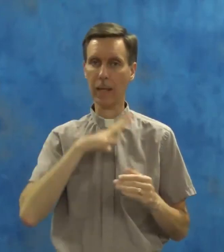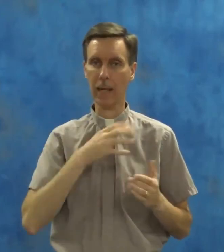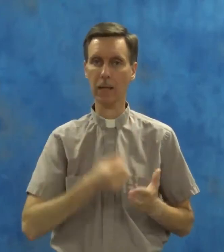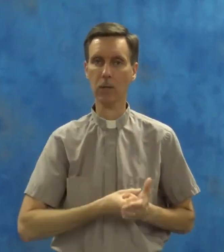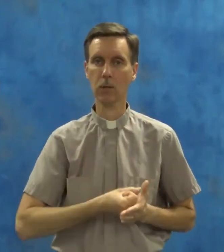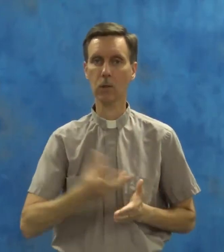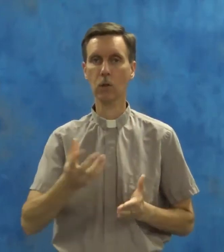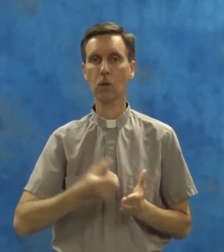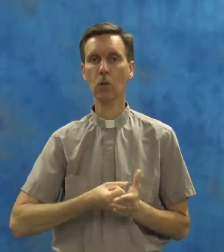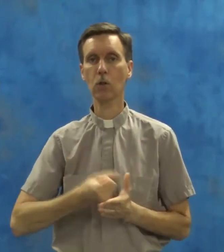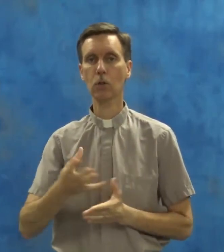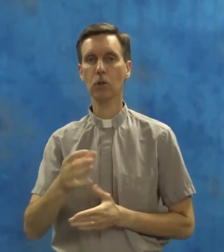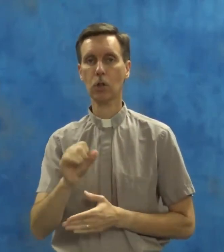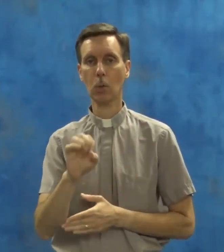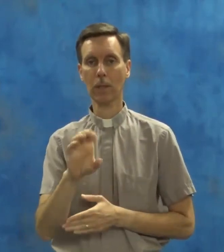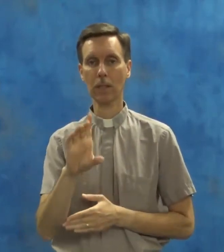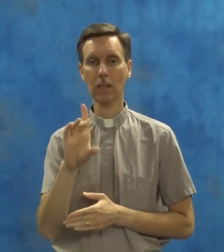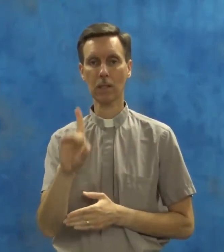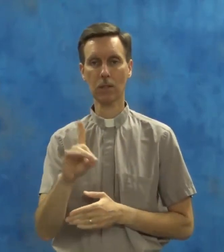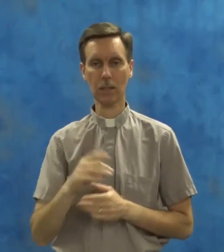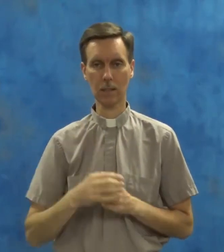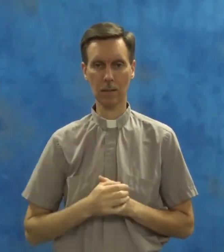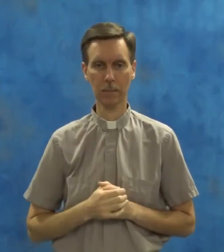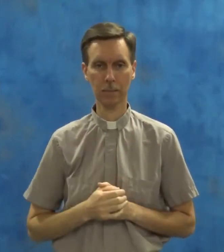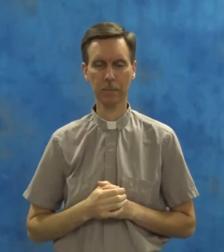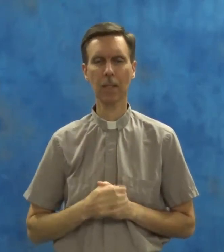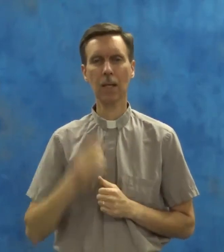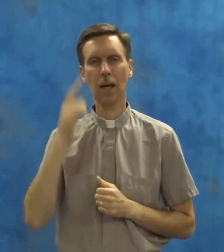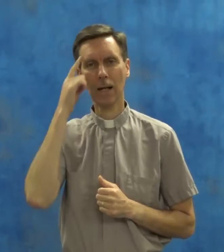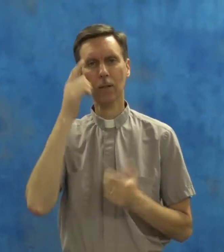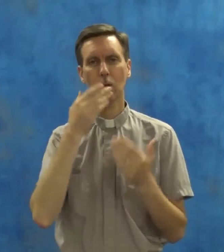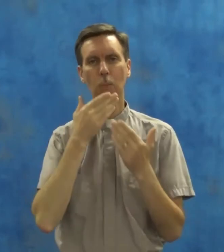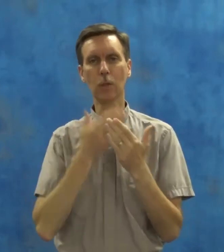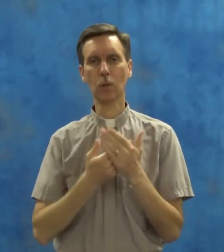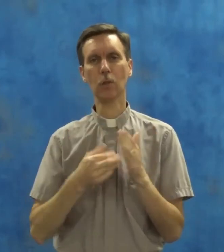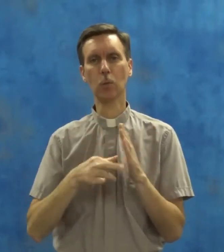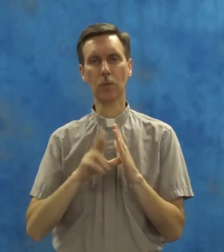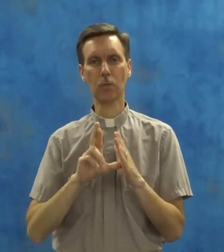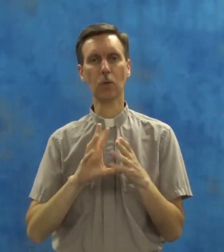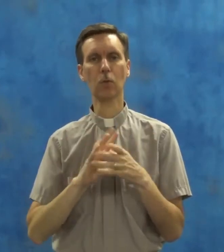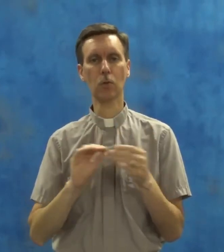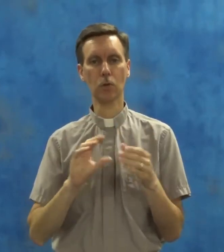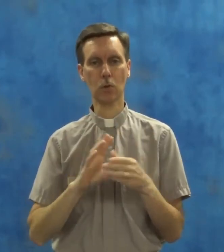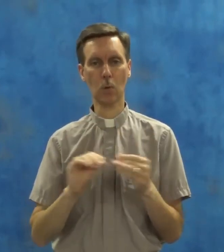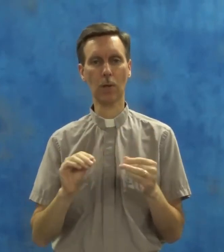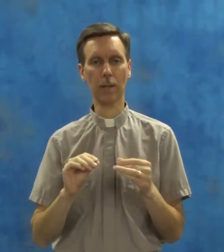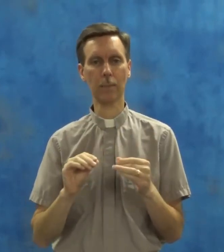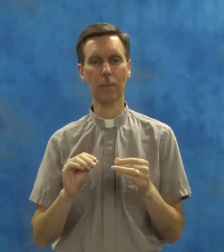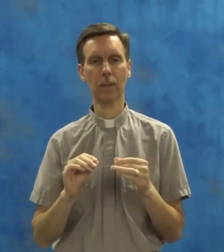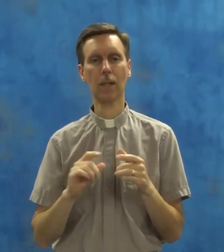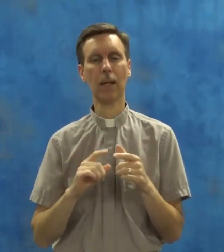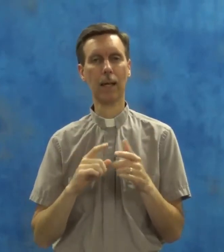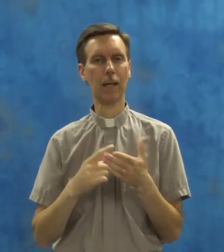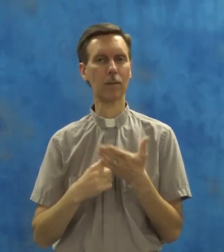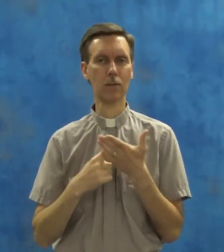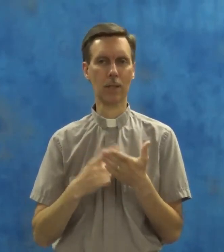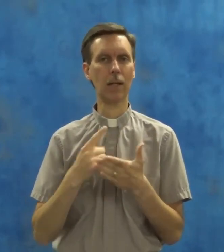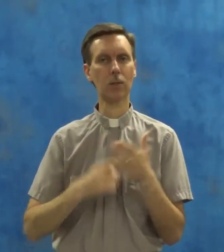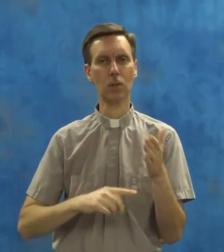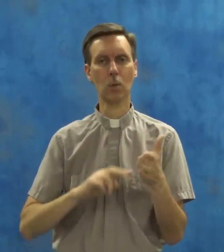man sowing seed. I thought it would be good to review the story and discuss what